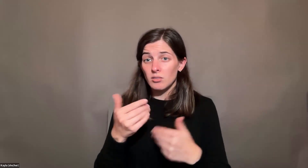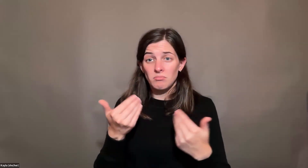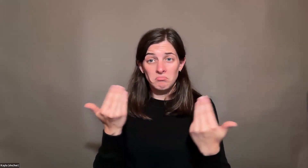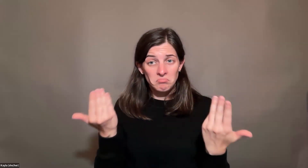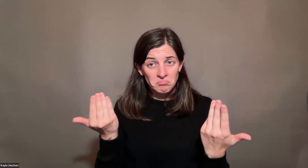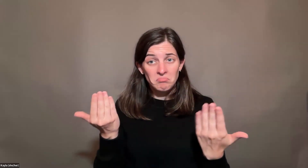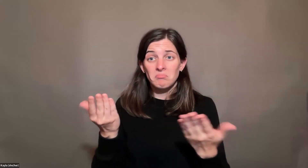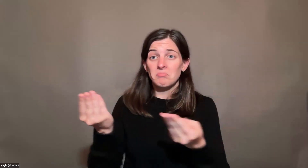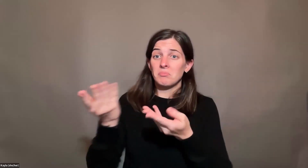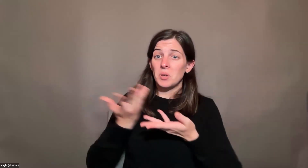know. Thank you.